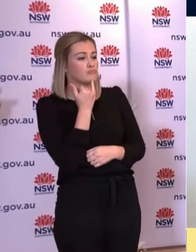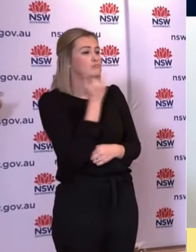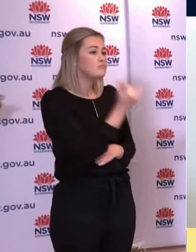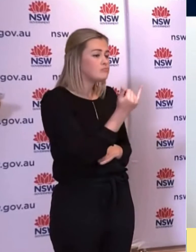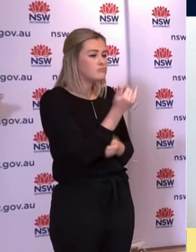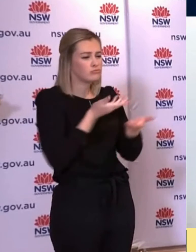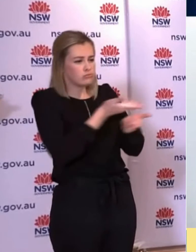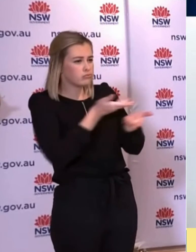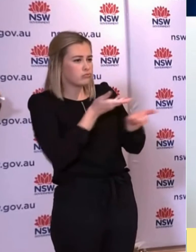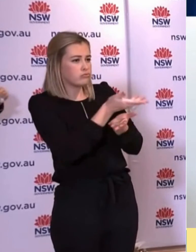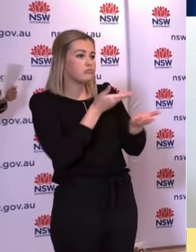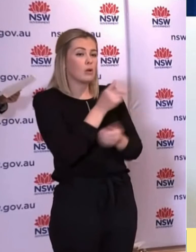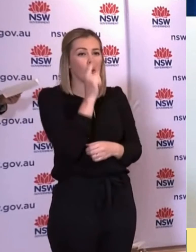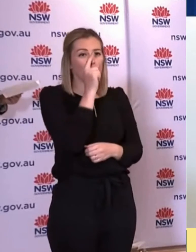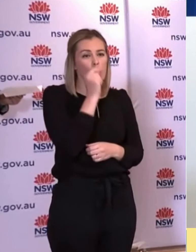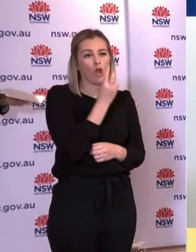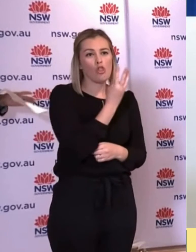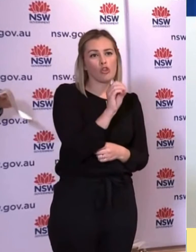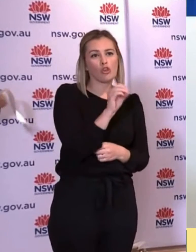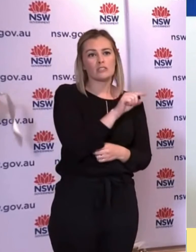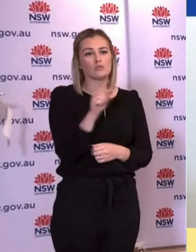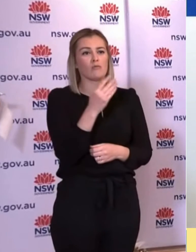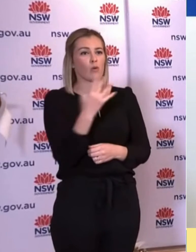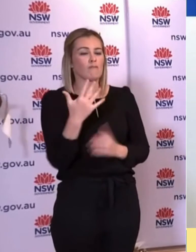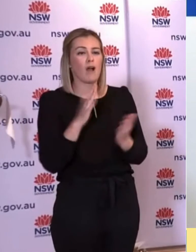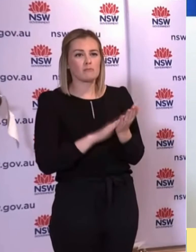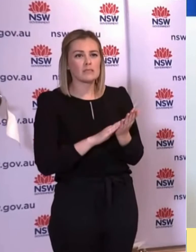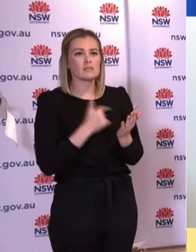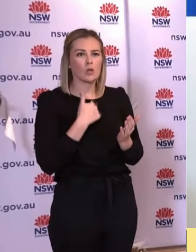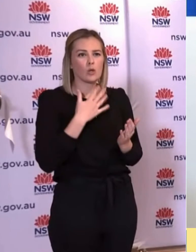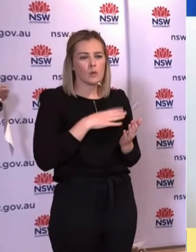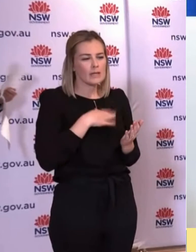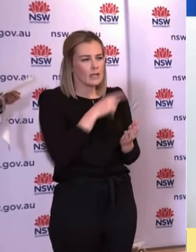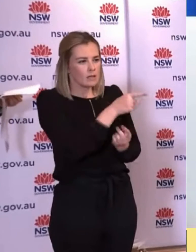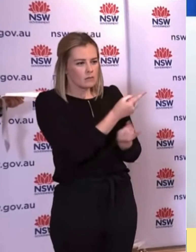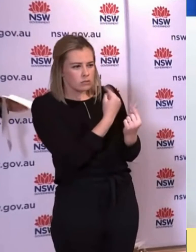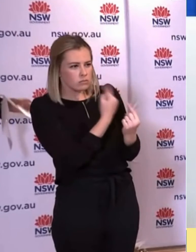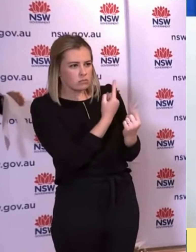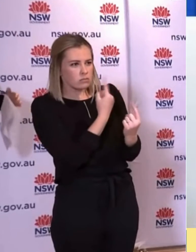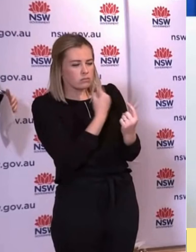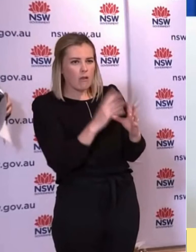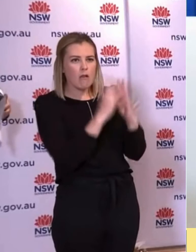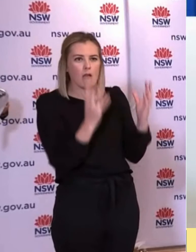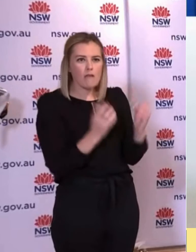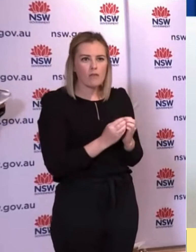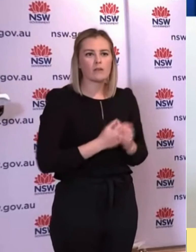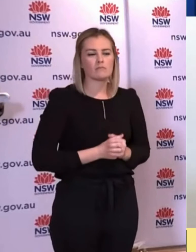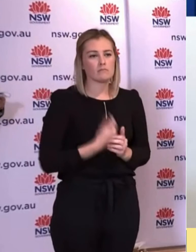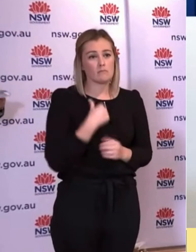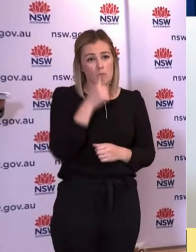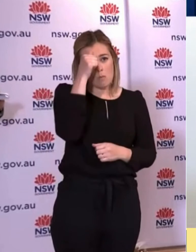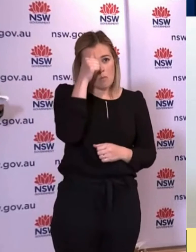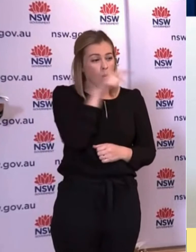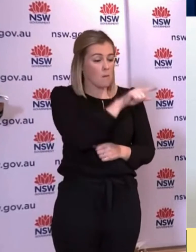minutes because we need to get information, basic demographic information from the person, find out whether they've worked